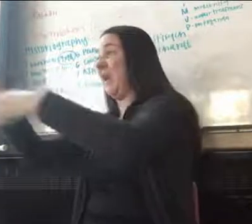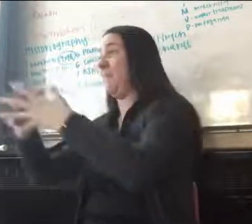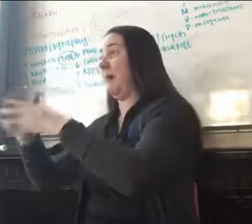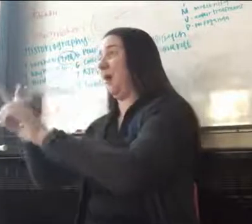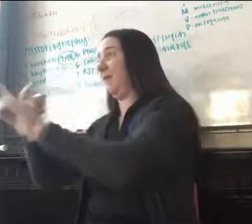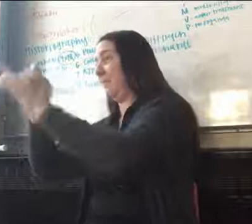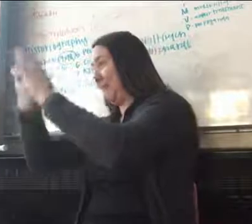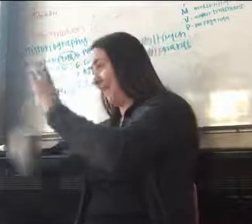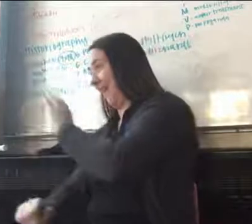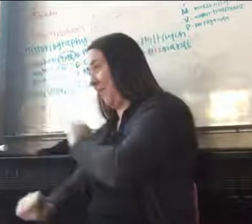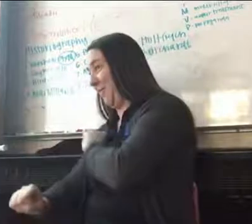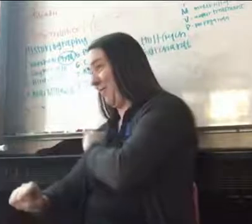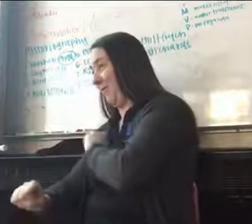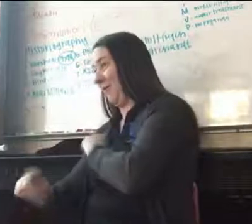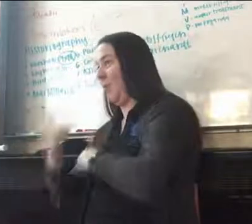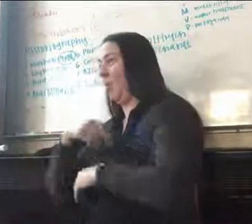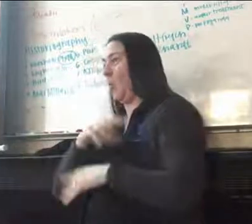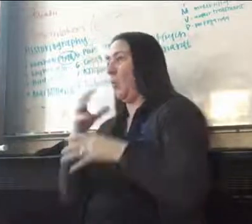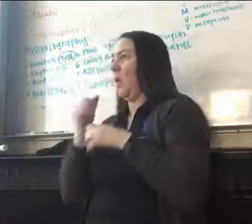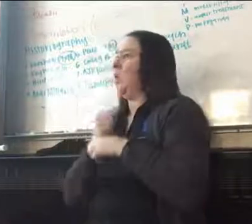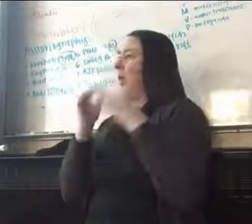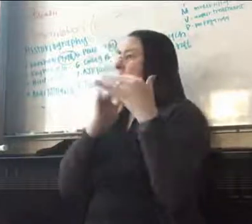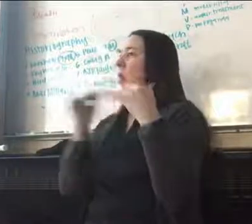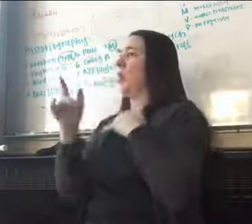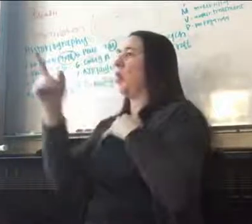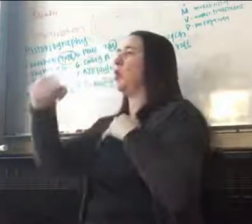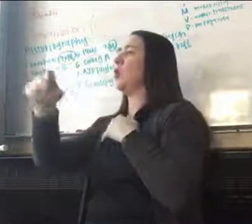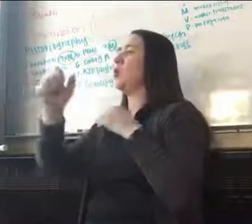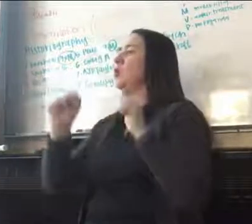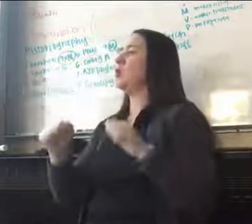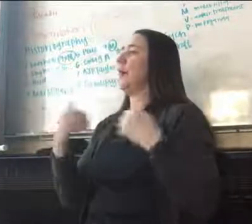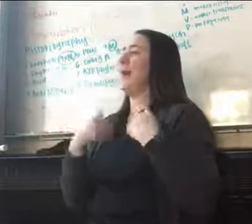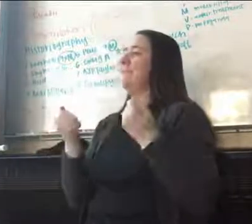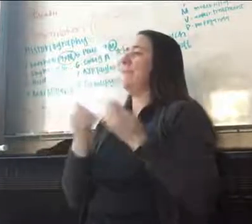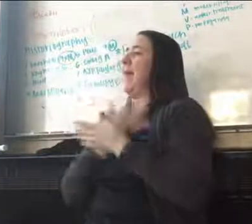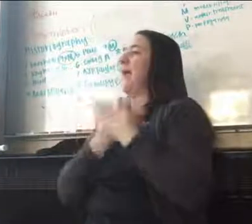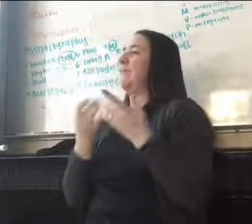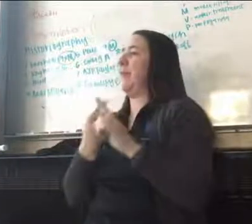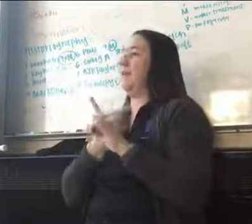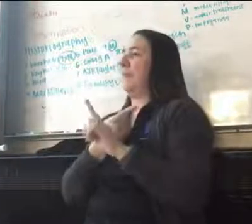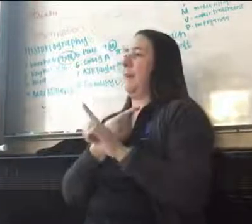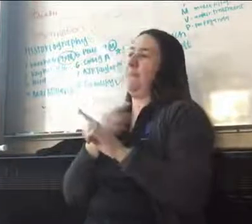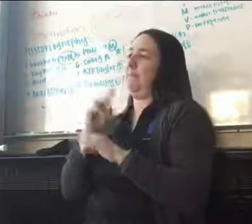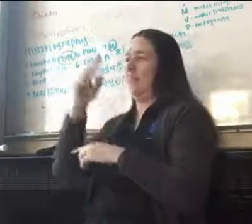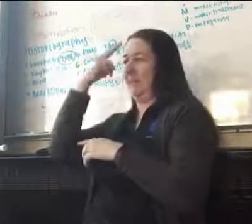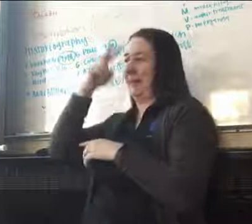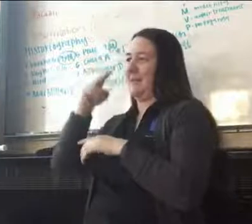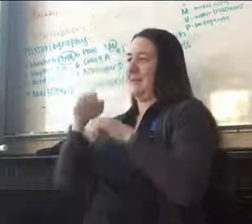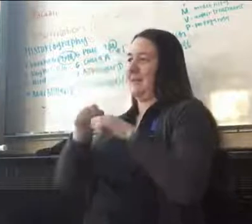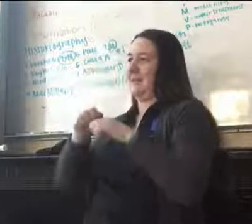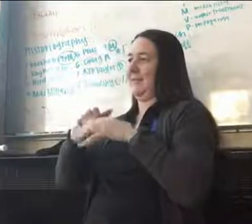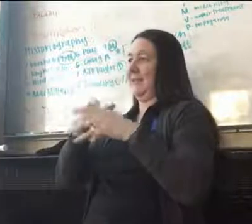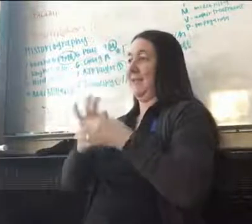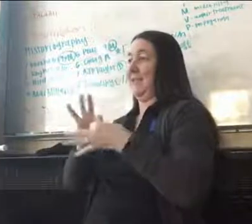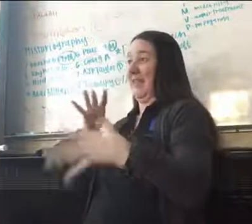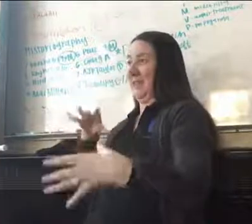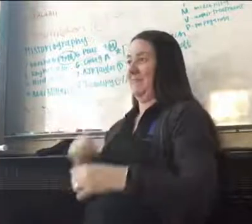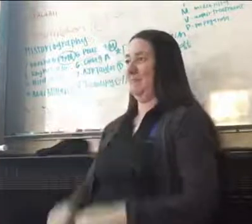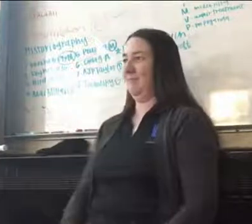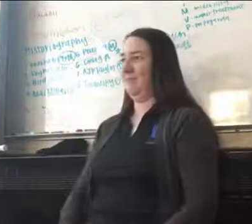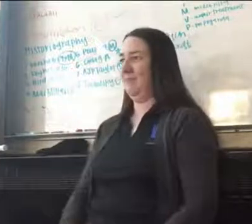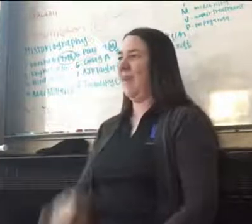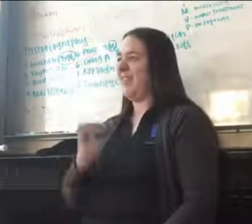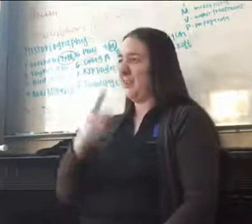south, once we win the war, you regain everything you lost in the Mexican cession. That's about 1/3